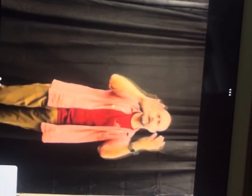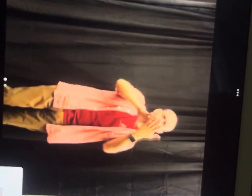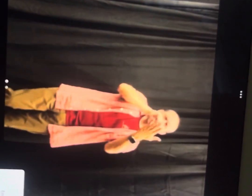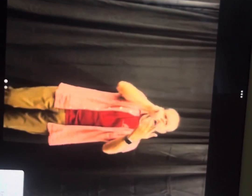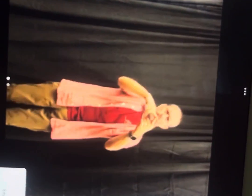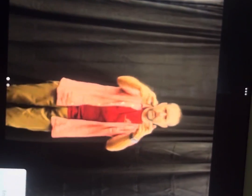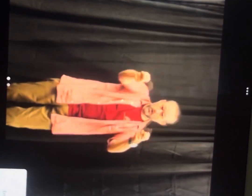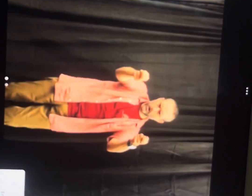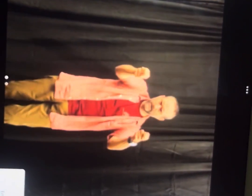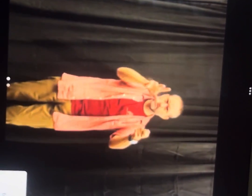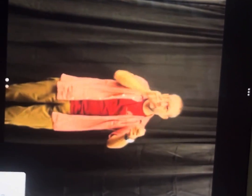fire,